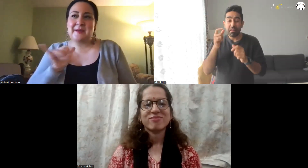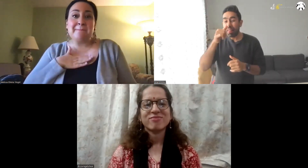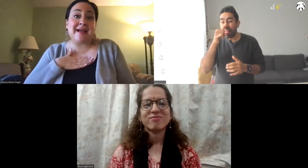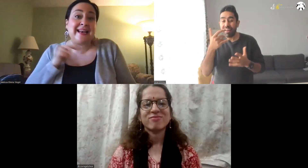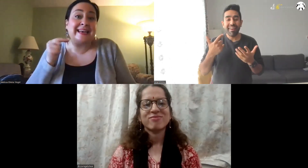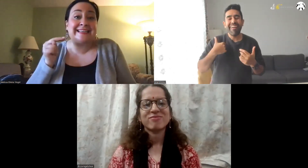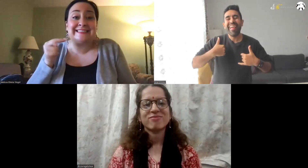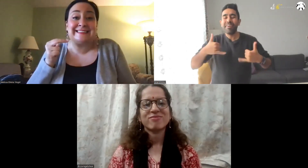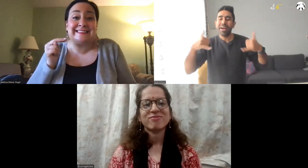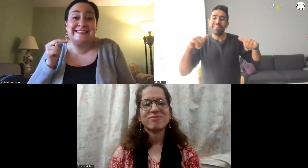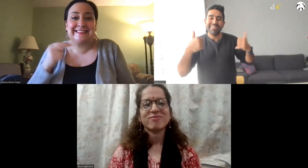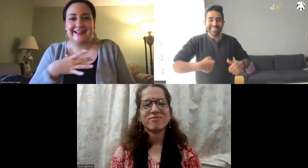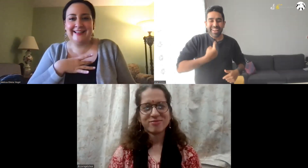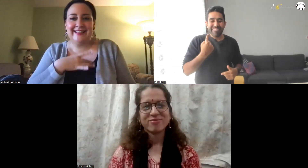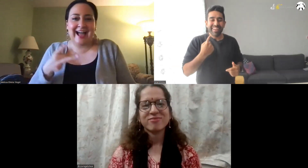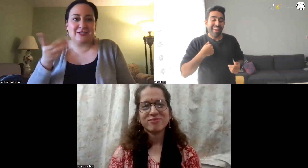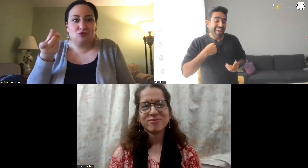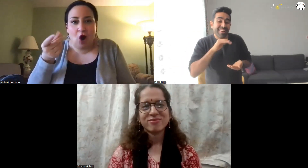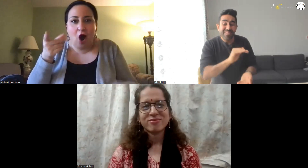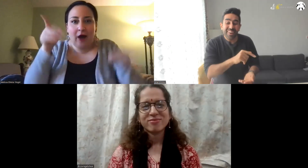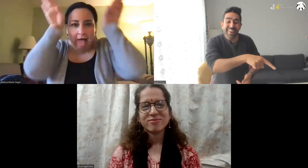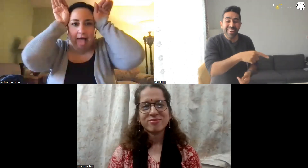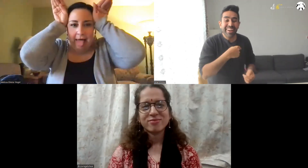At the same time, people might,